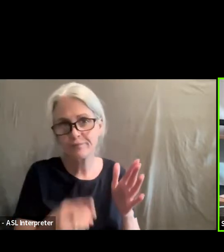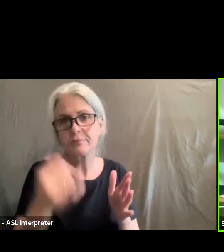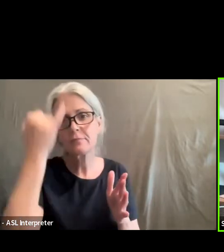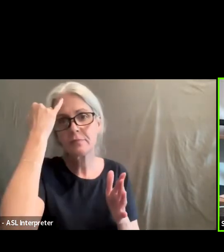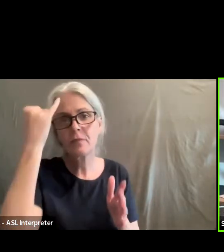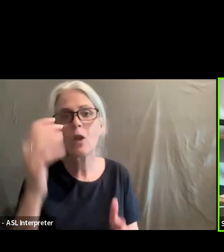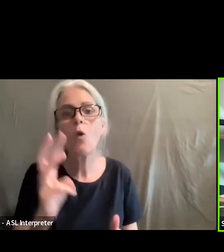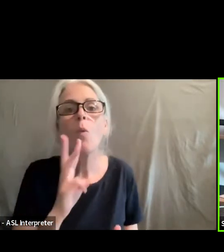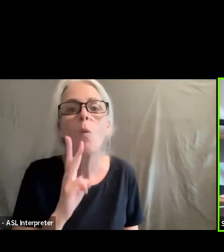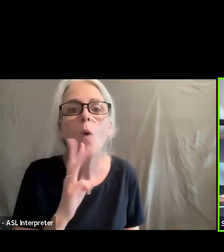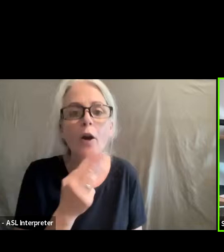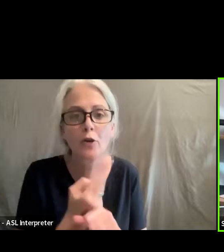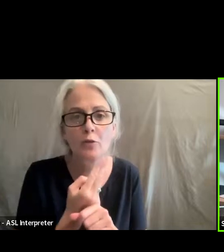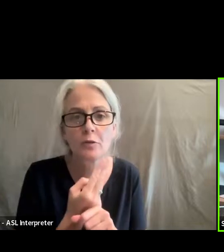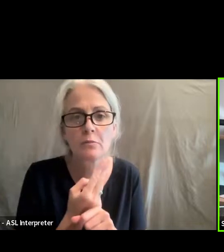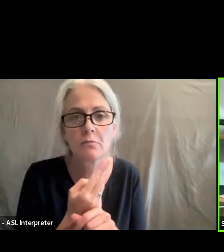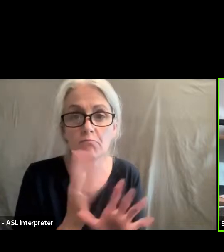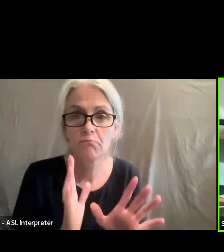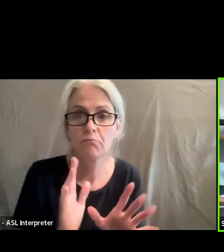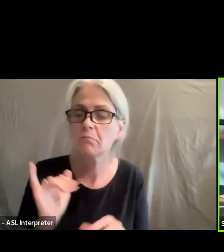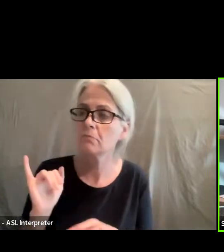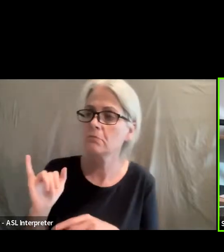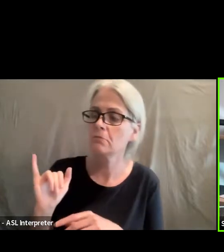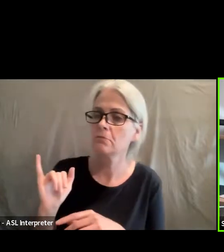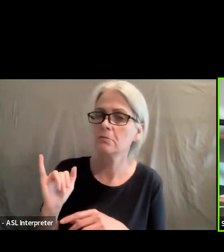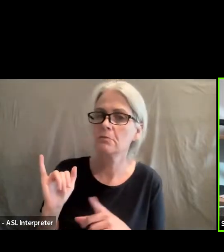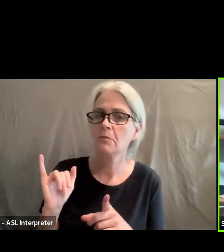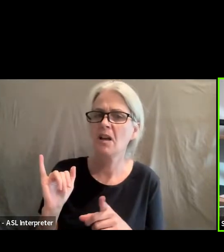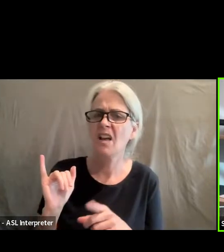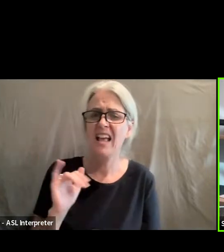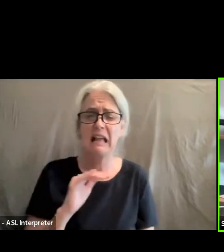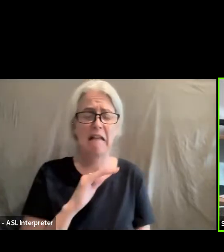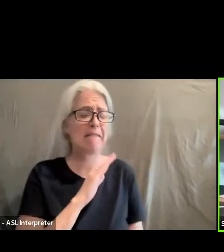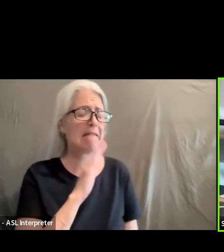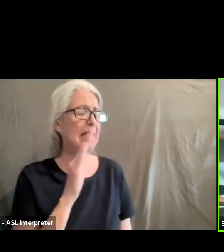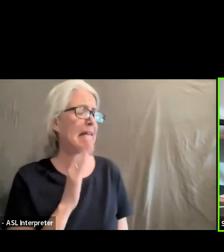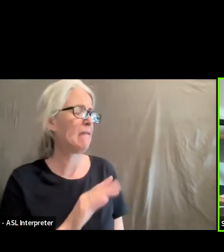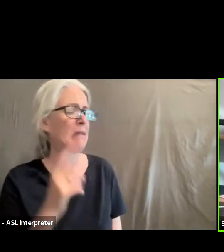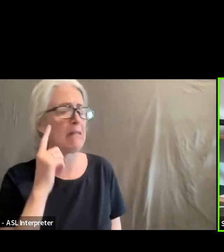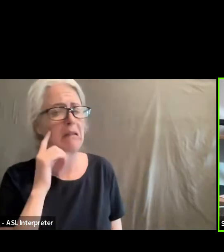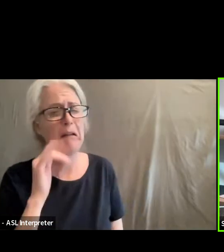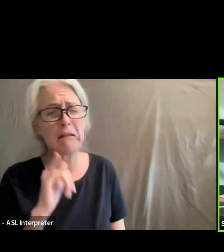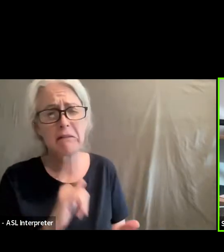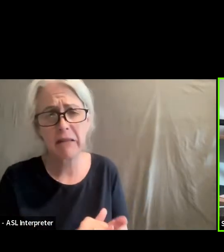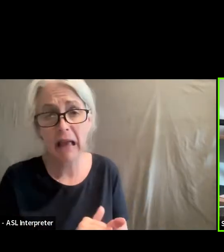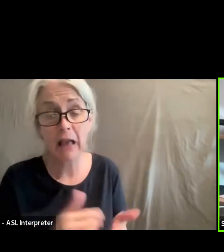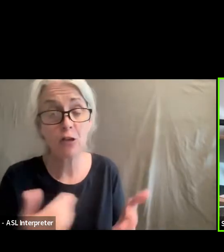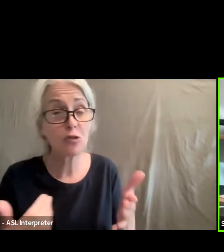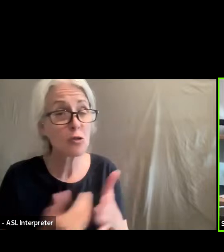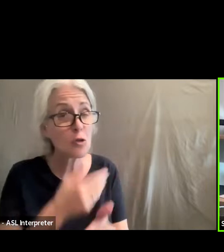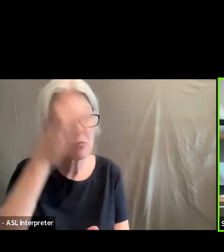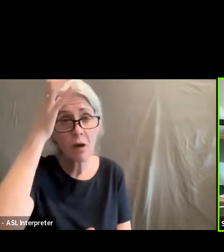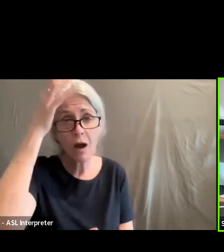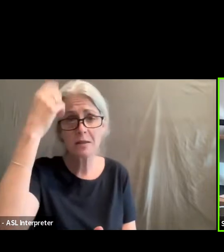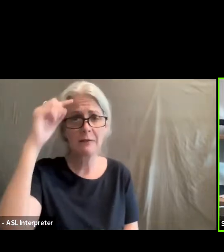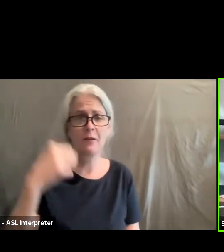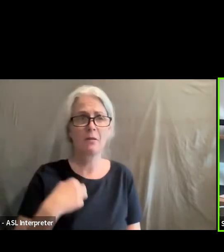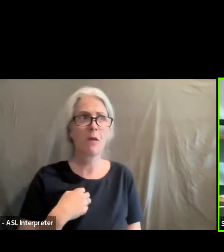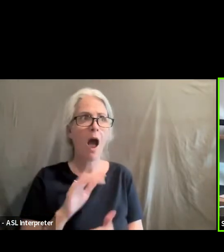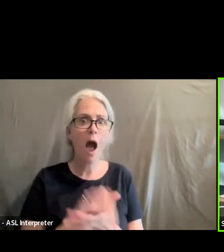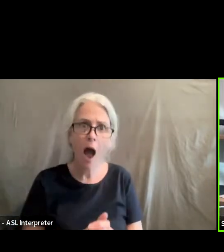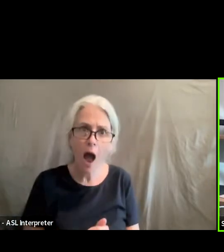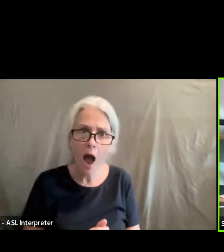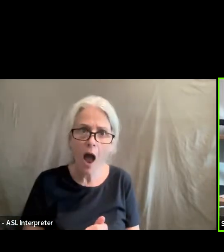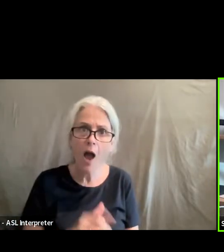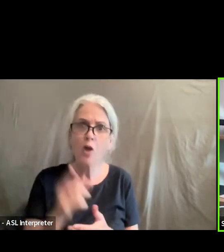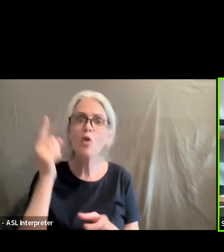water consumption. Never would I ever have thought of that. That is a brand new concept for me. Like, oh yeah, all